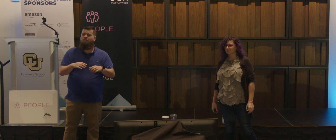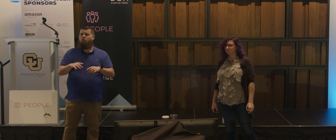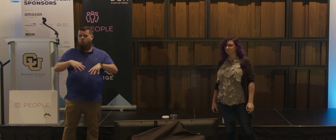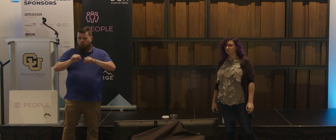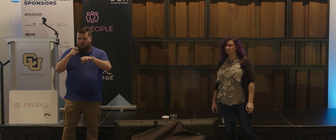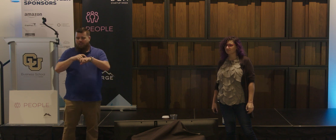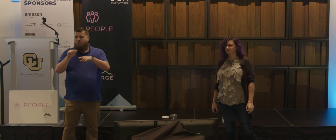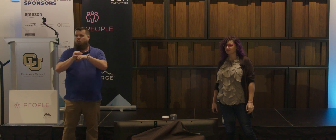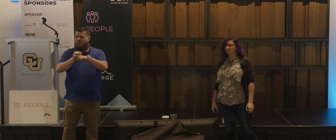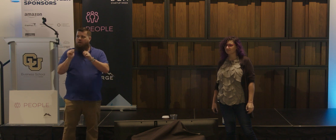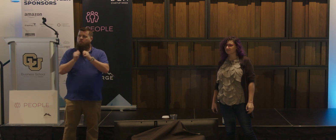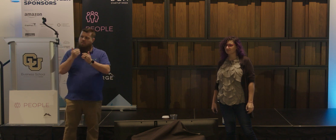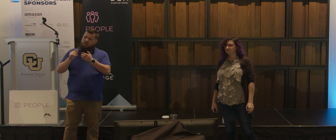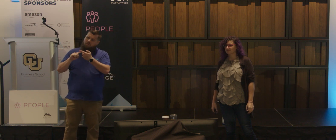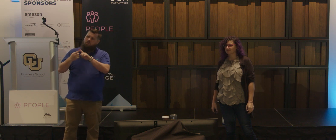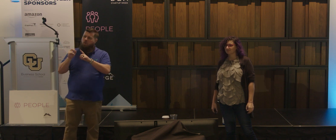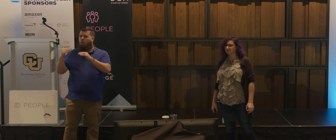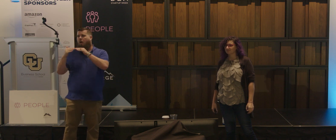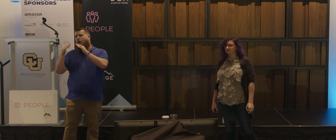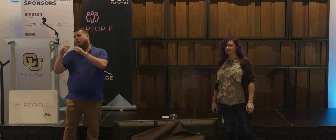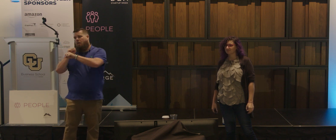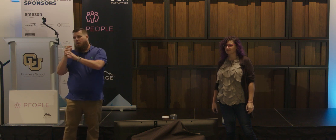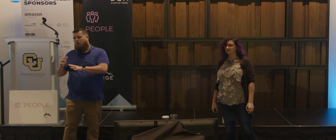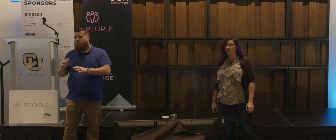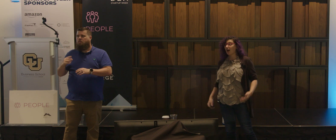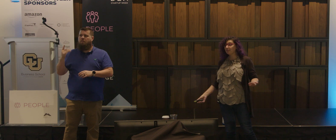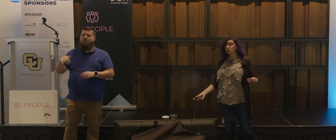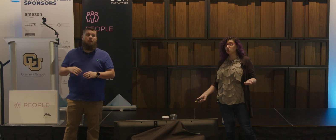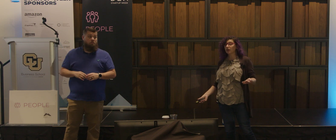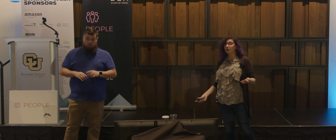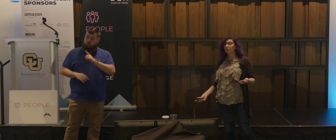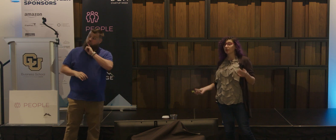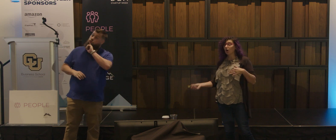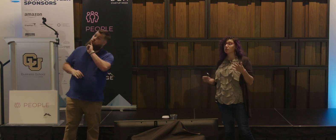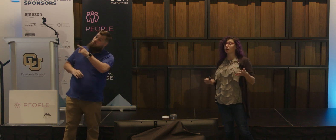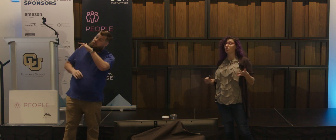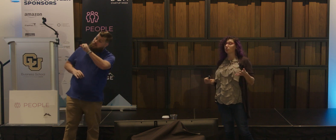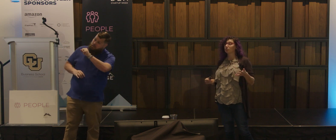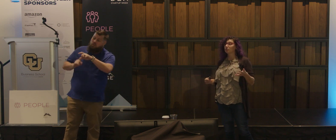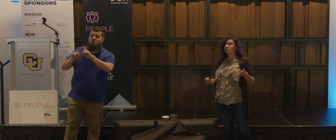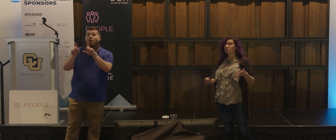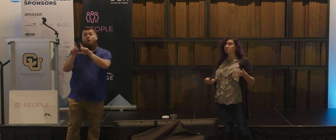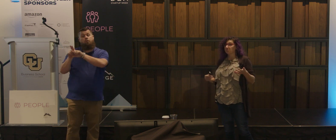time to practice with maybe a friend or a colleague or something like that. I mean, sure, but